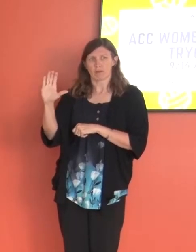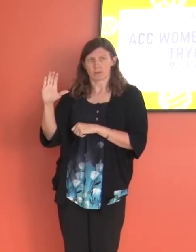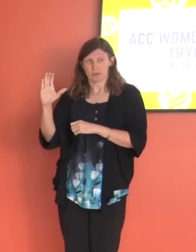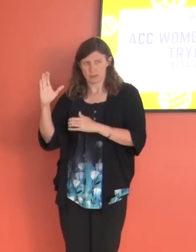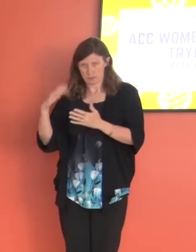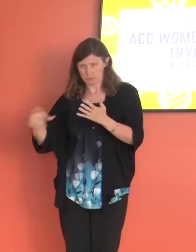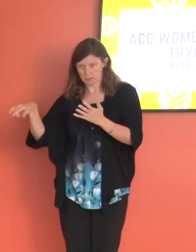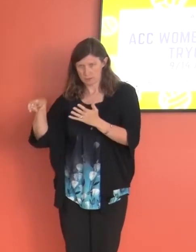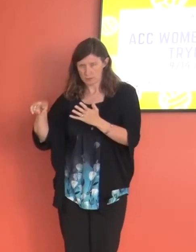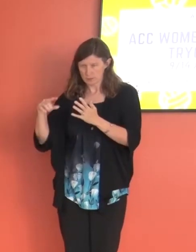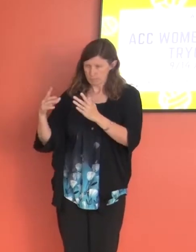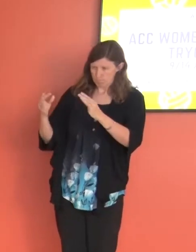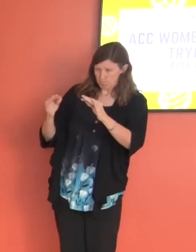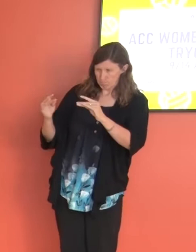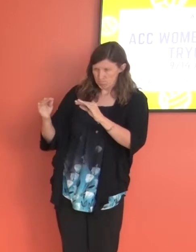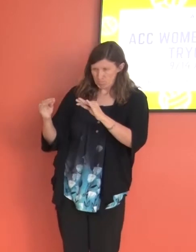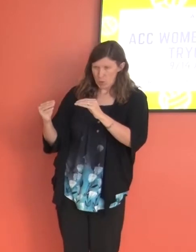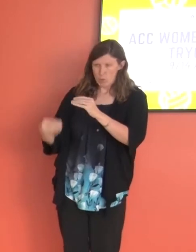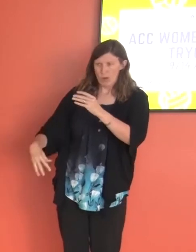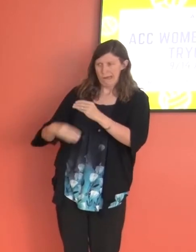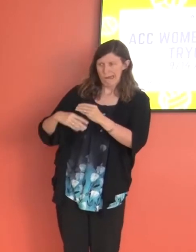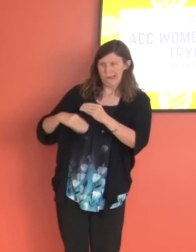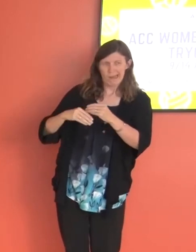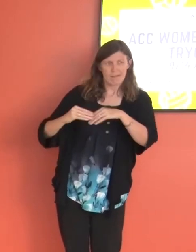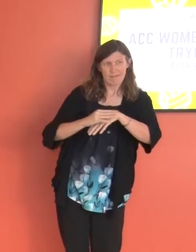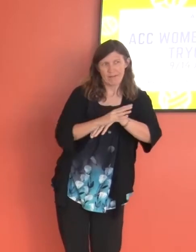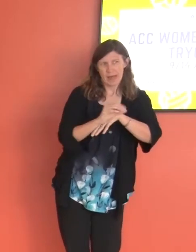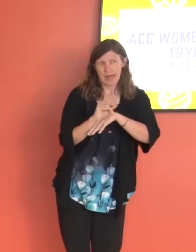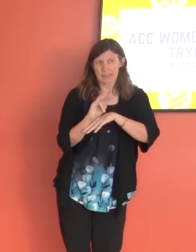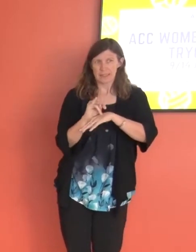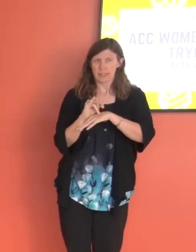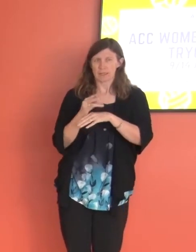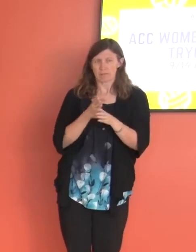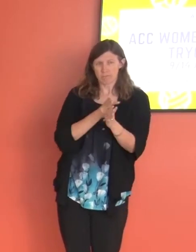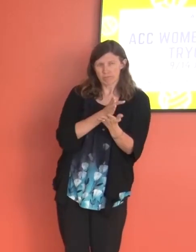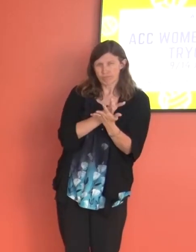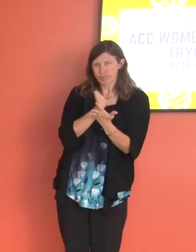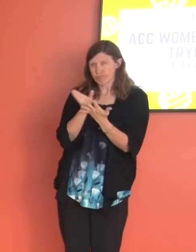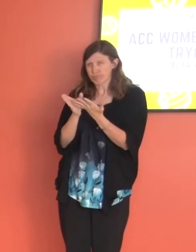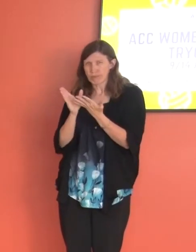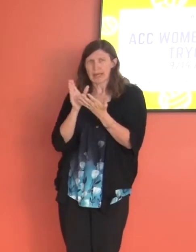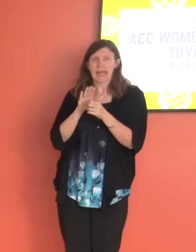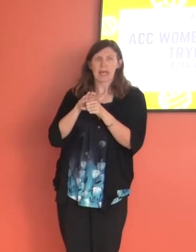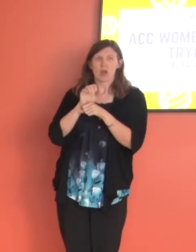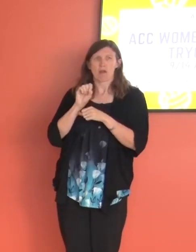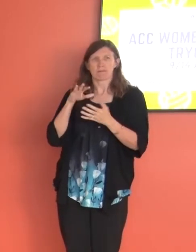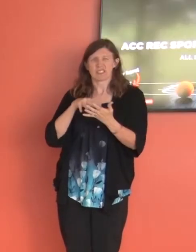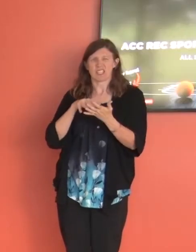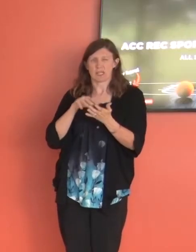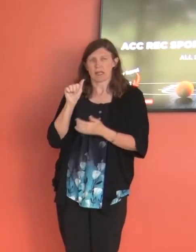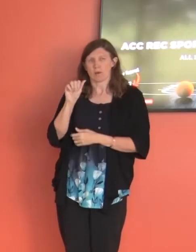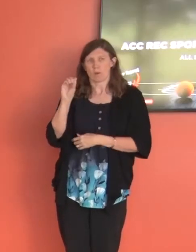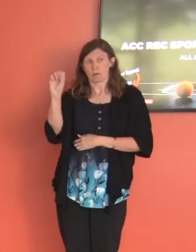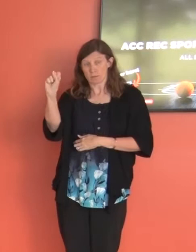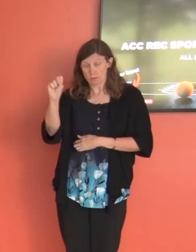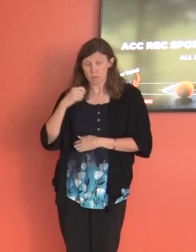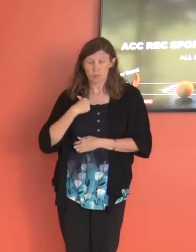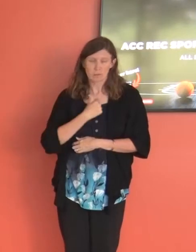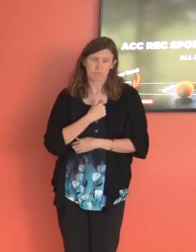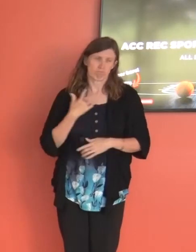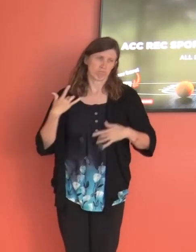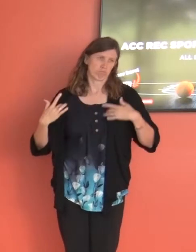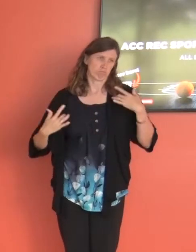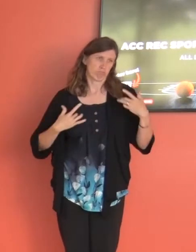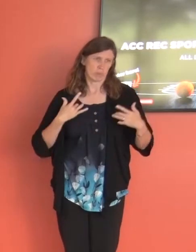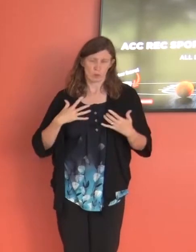additional advising for our students that's based on their area of study. So we're really excited about this. Again, another way to serve our students